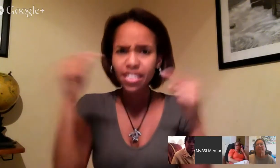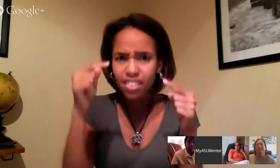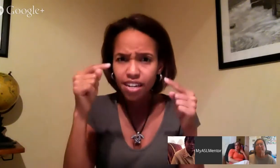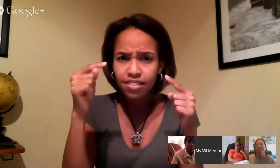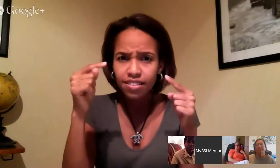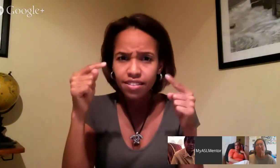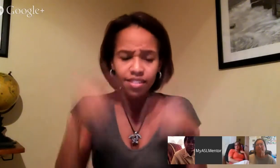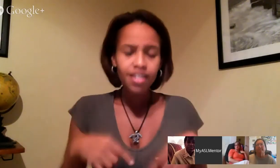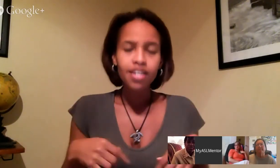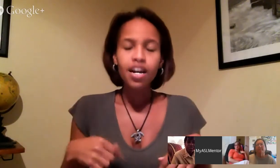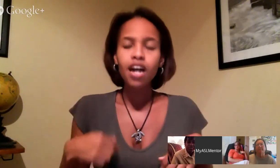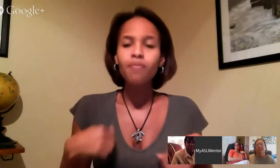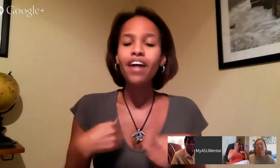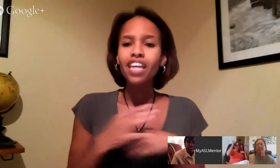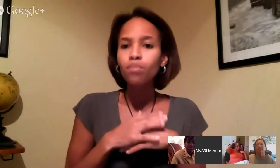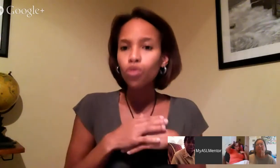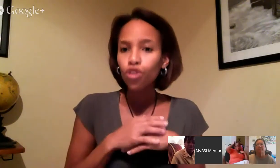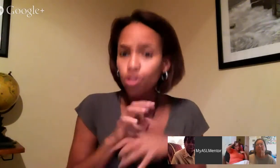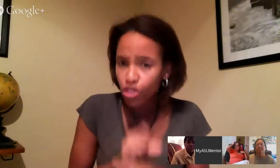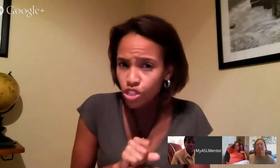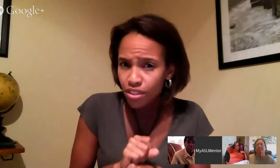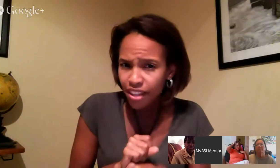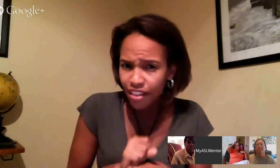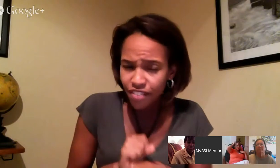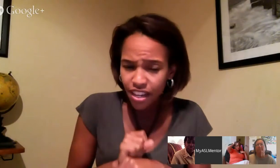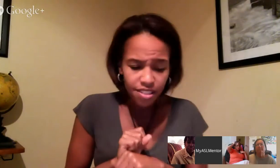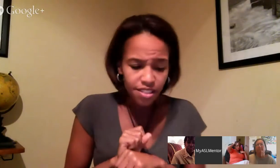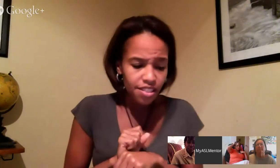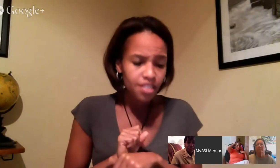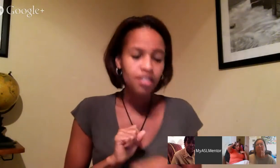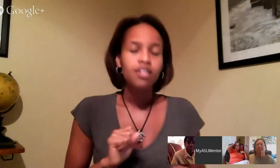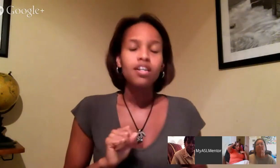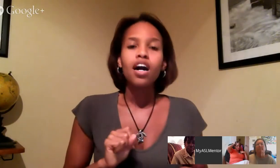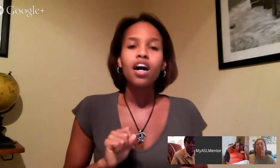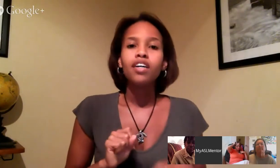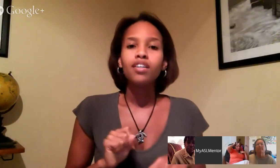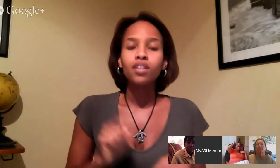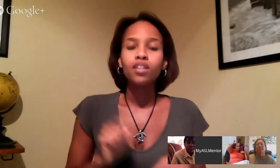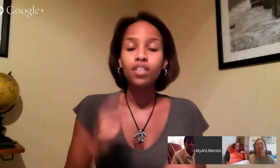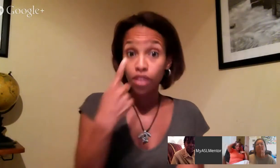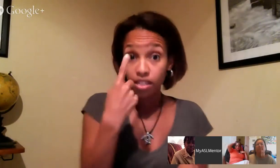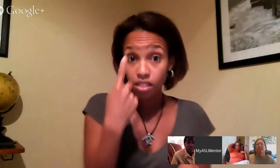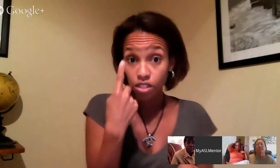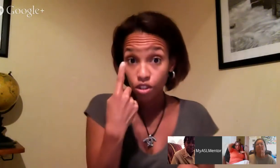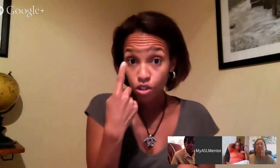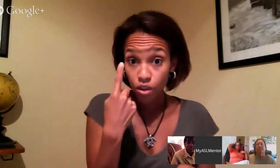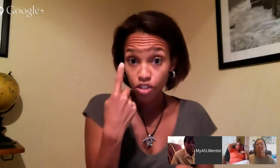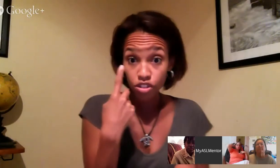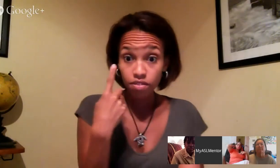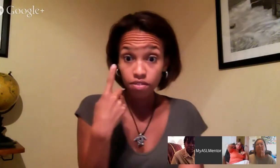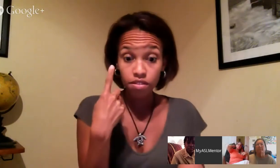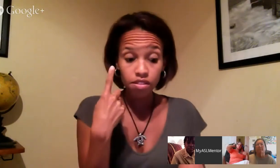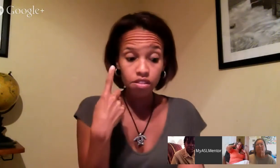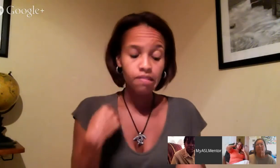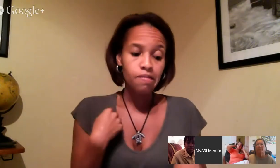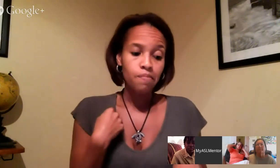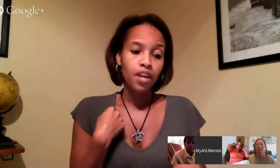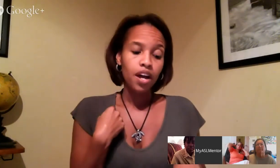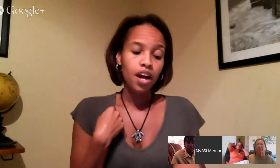face does, how to get more used to doing that face, yes, no